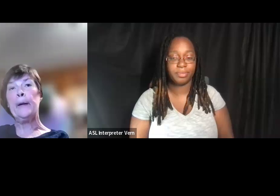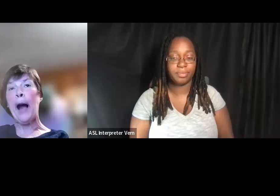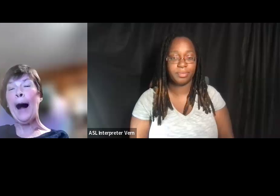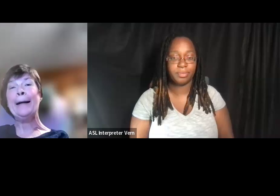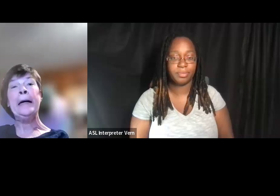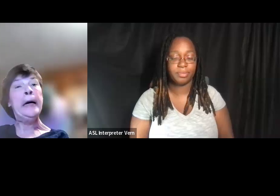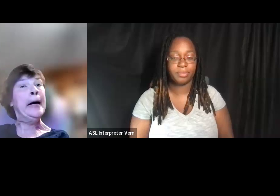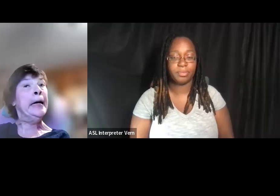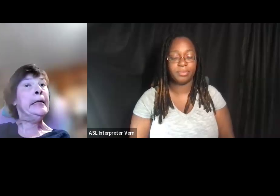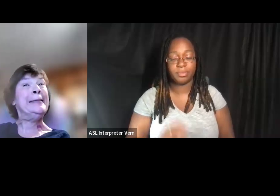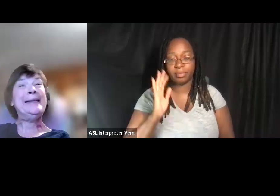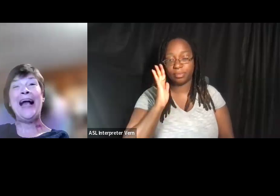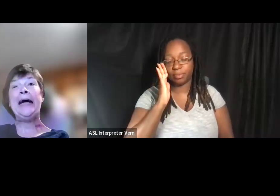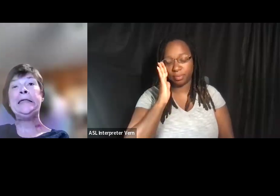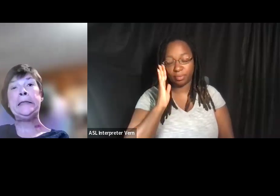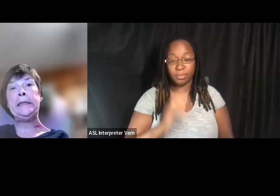to put out